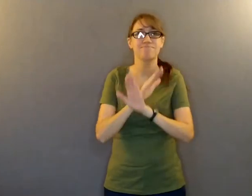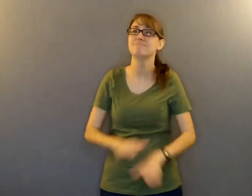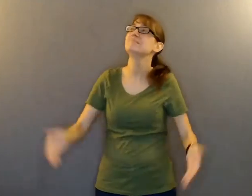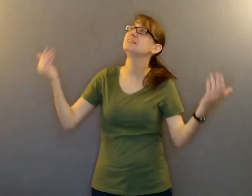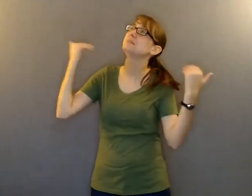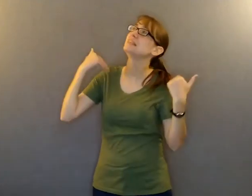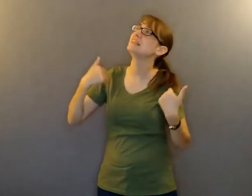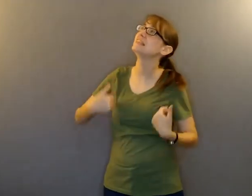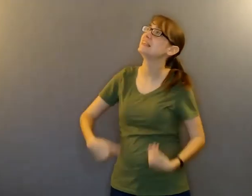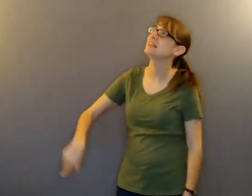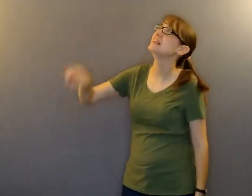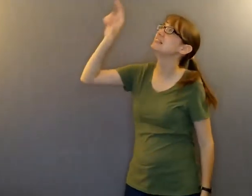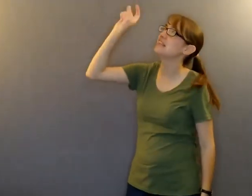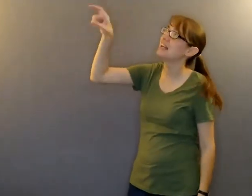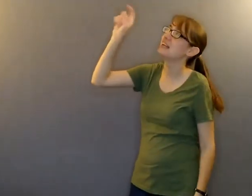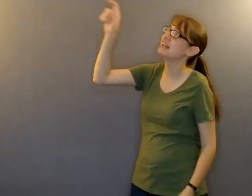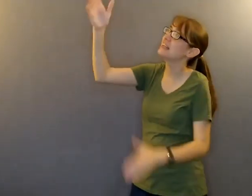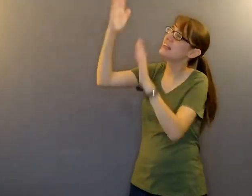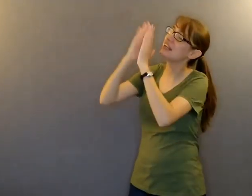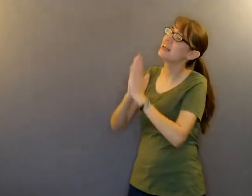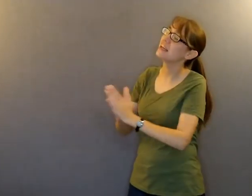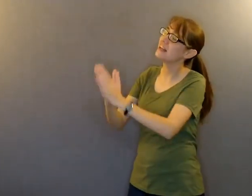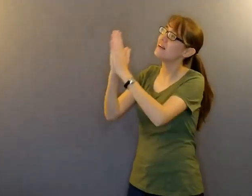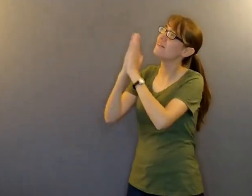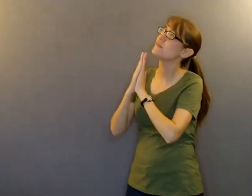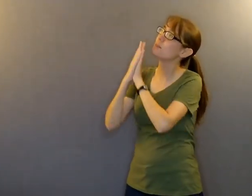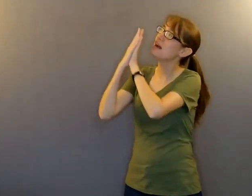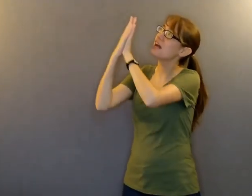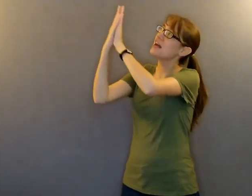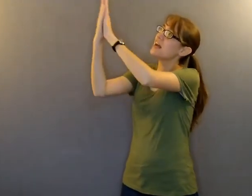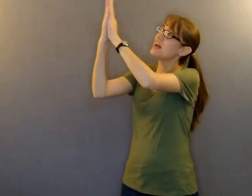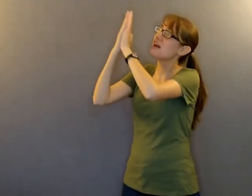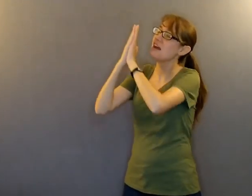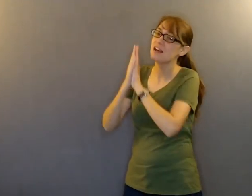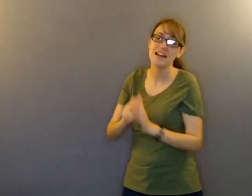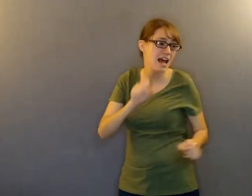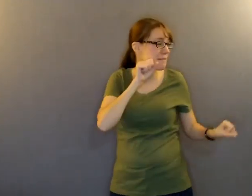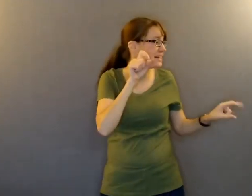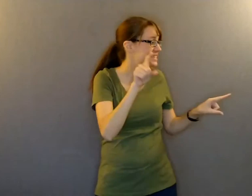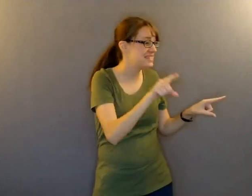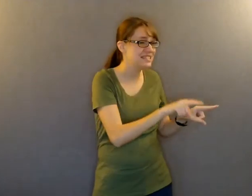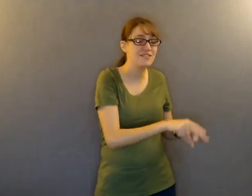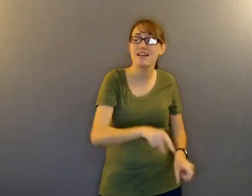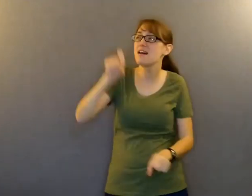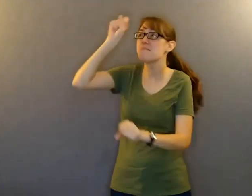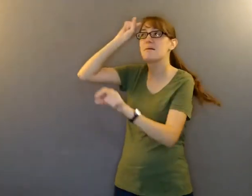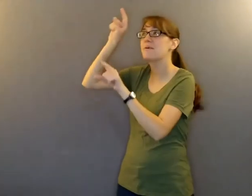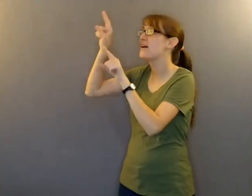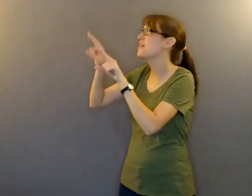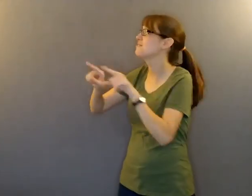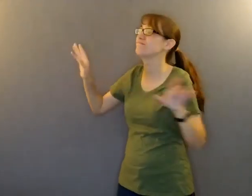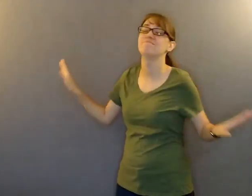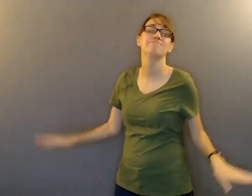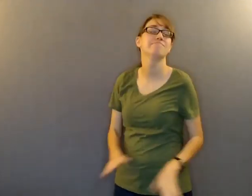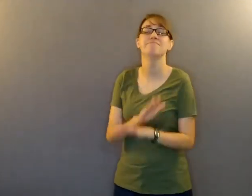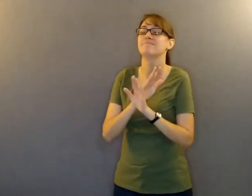oh Lord, standing in the need of prayer. Not my sister, not my brother, but it's me,